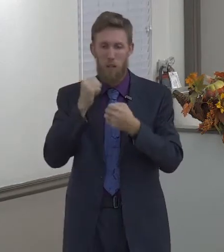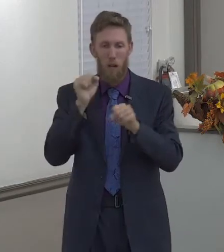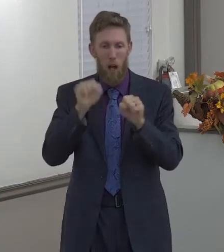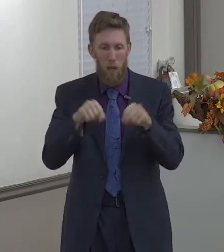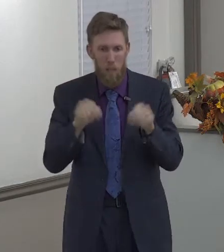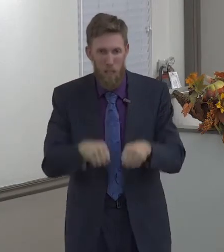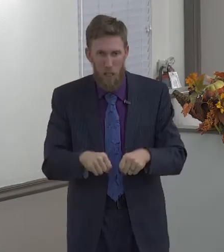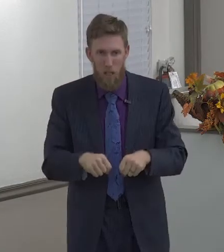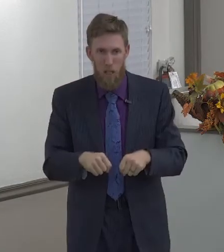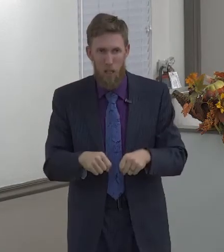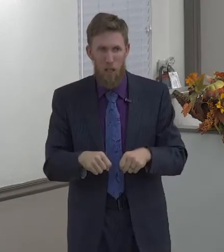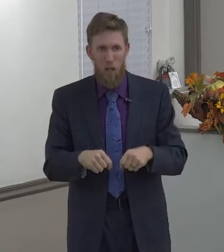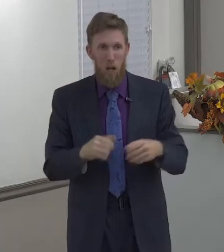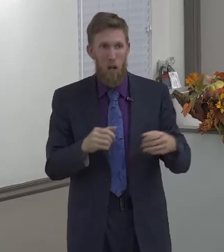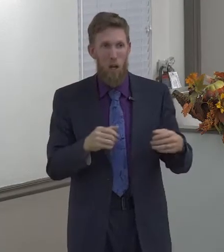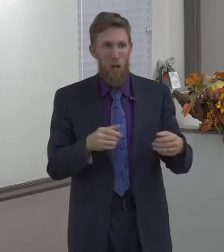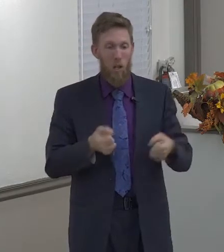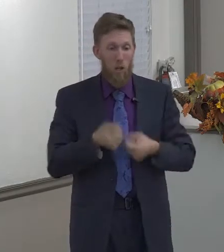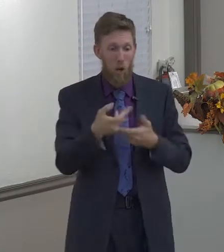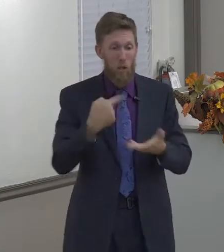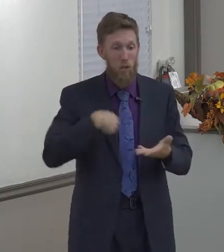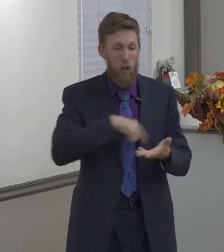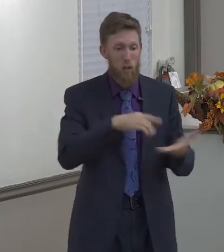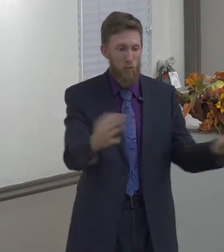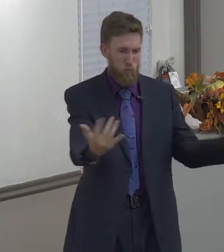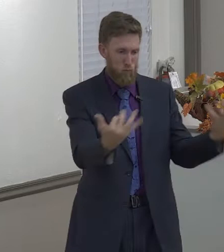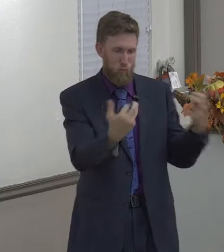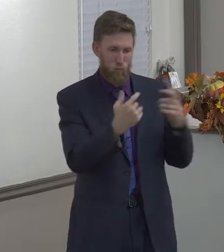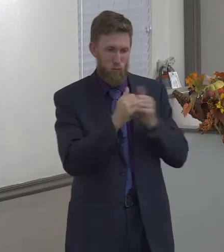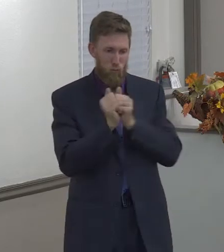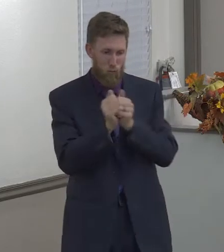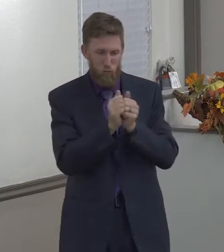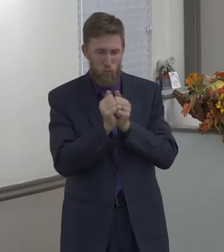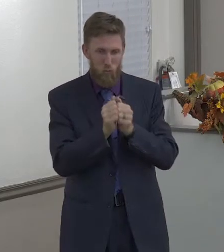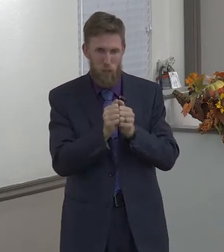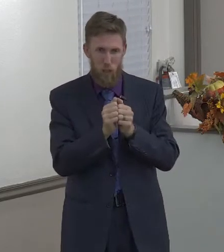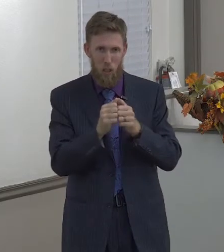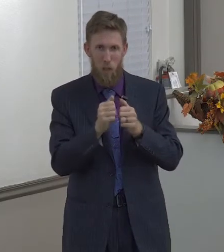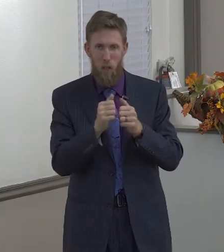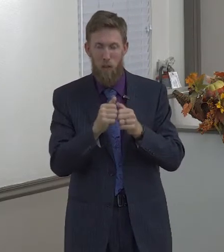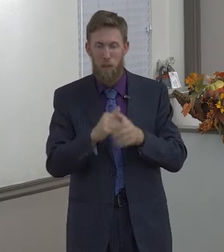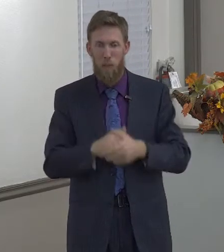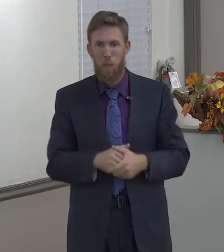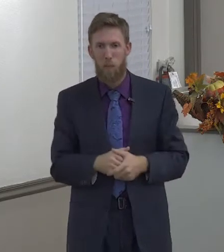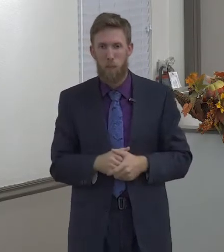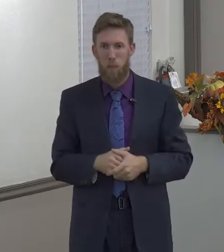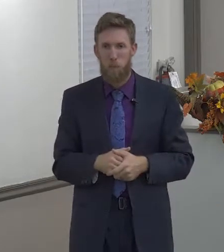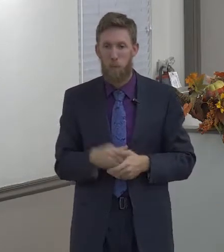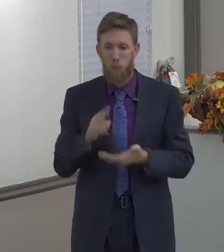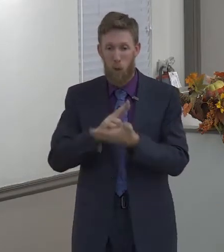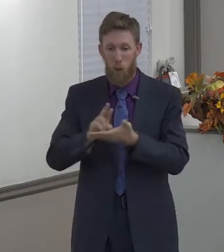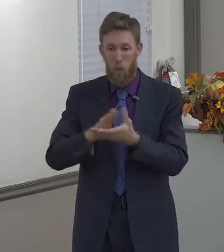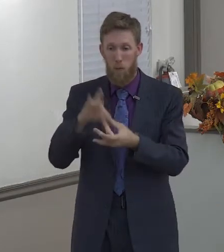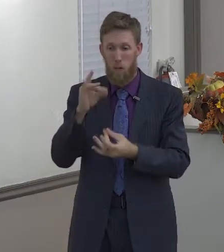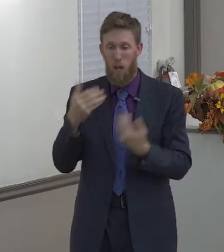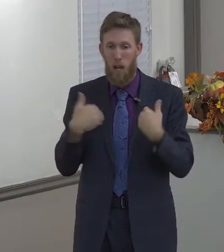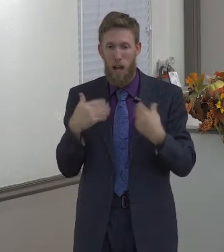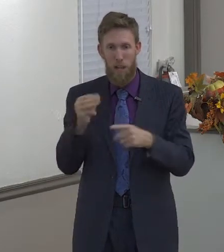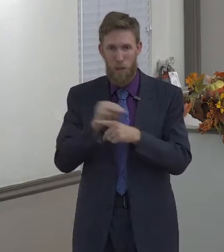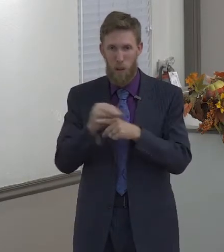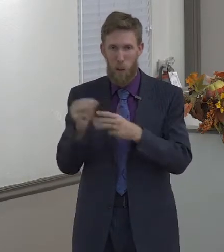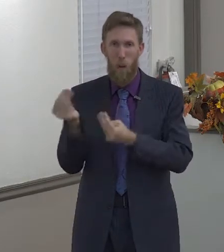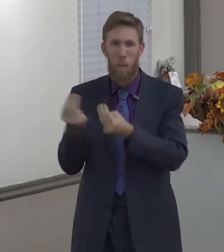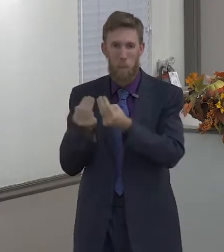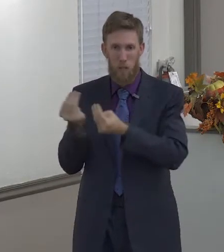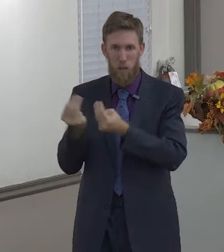here. That is why it is so vital that church leadership, that individuals follow the leadership of the